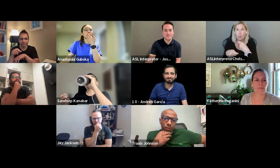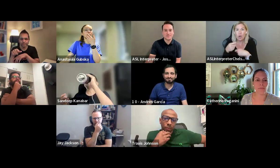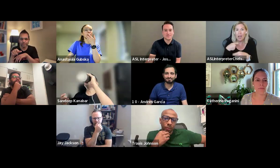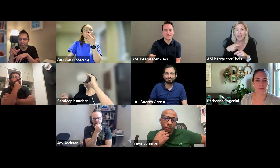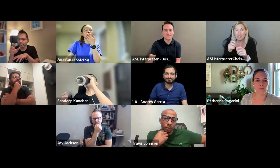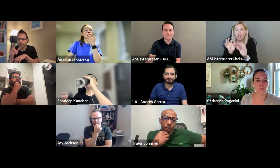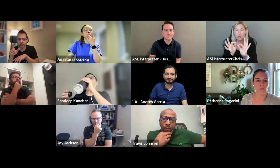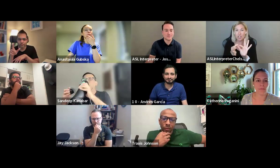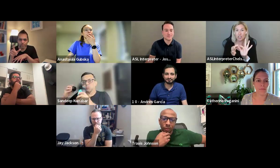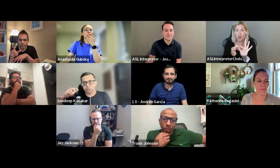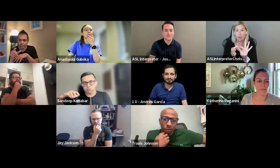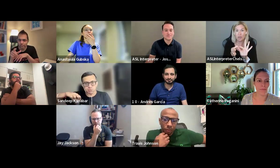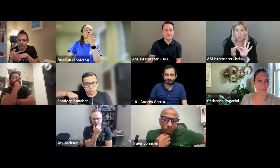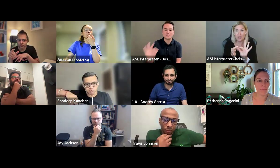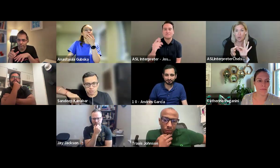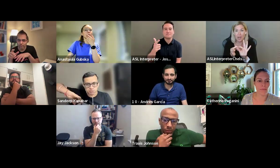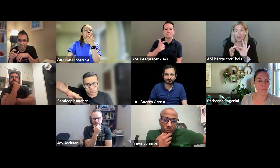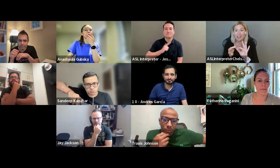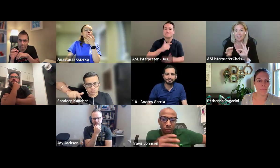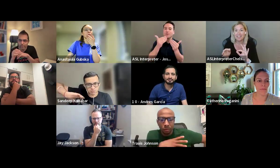And we'll go ahead and just switch interpreters really quick.